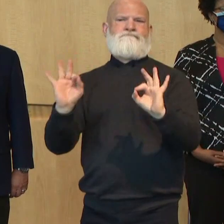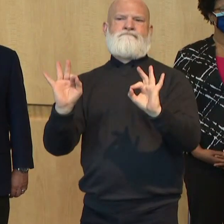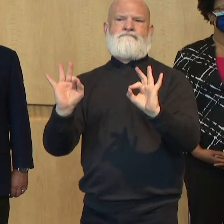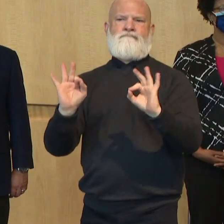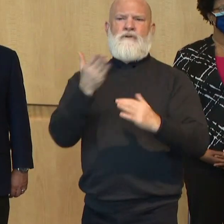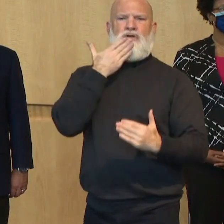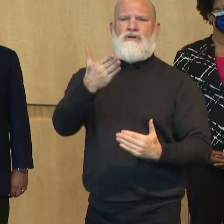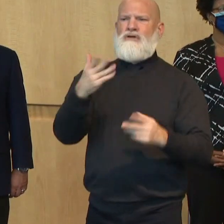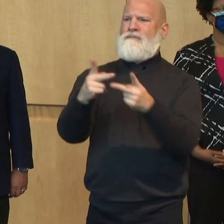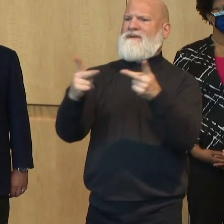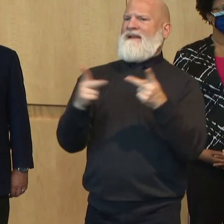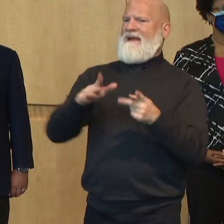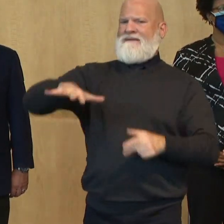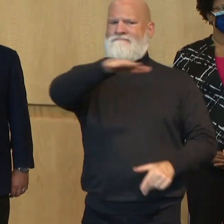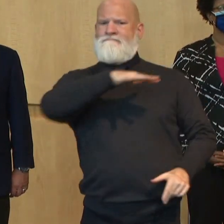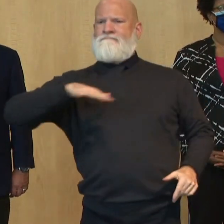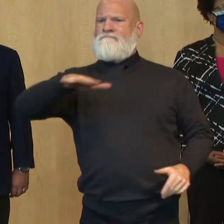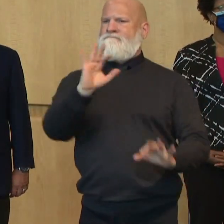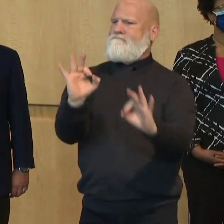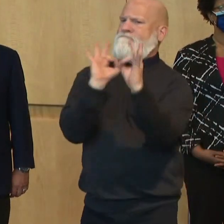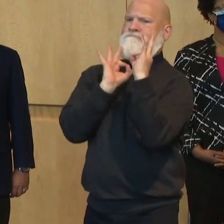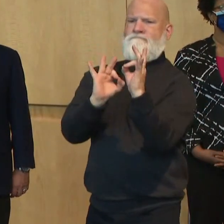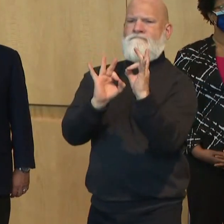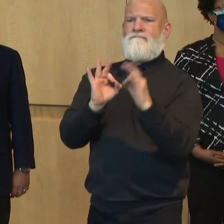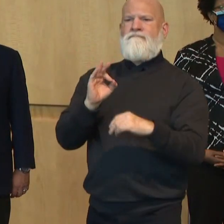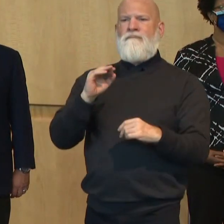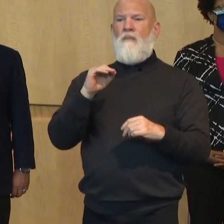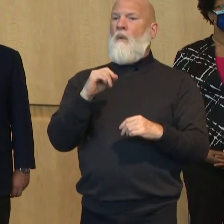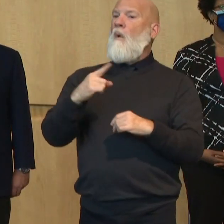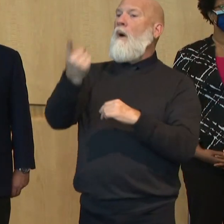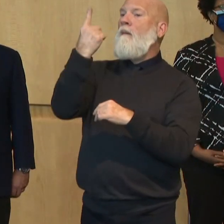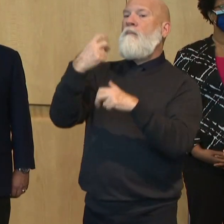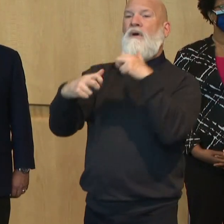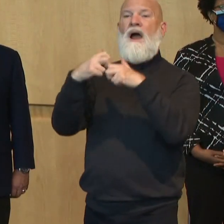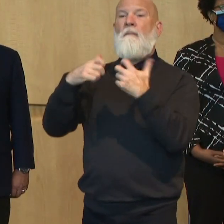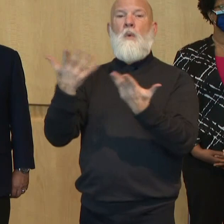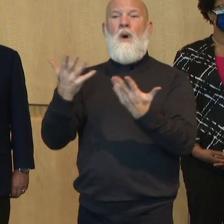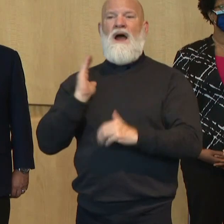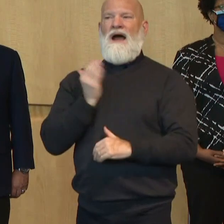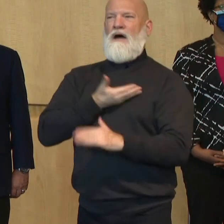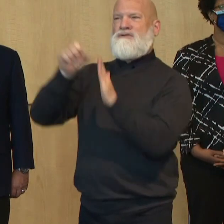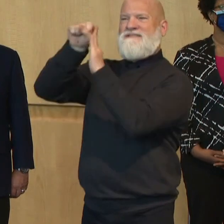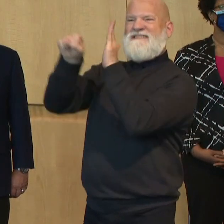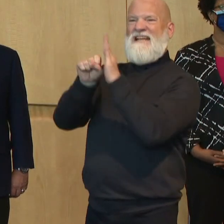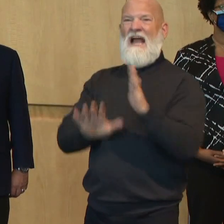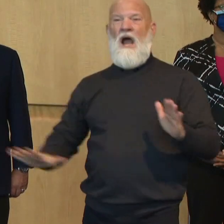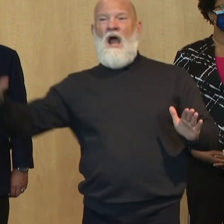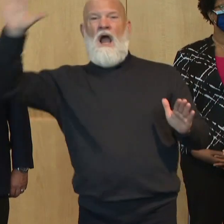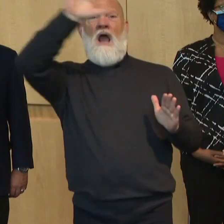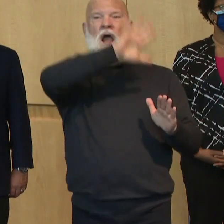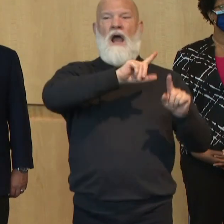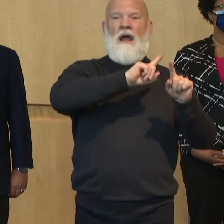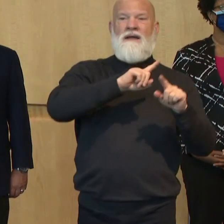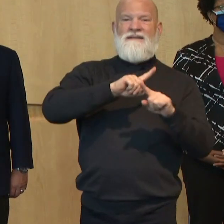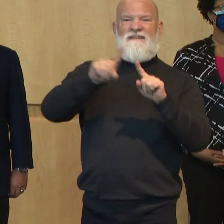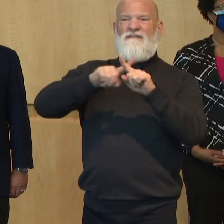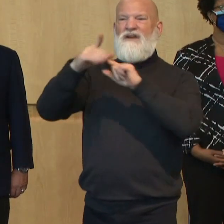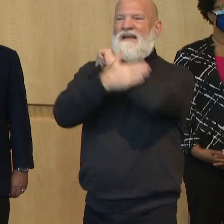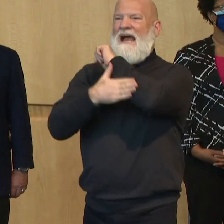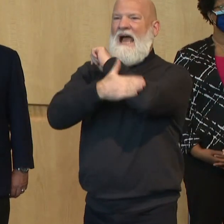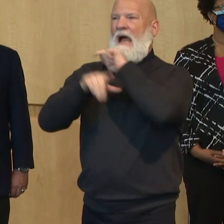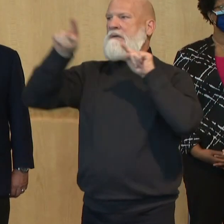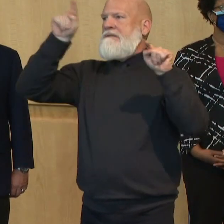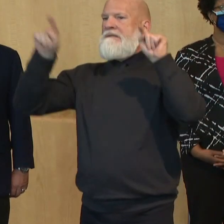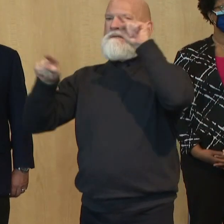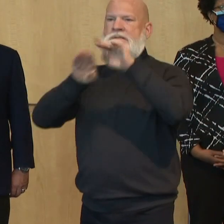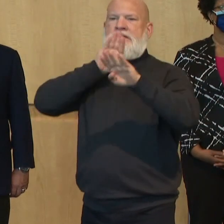tackle one of the issues that we have in our state, and one that's quite honestly around the country, and that's with a certain amount of